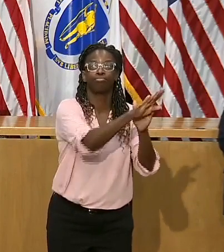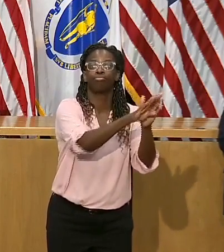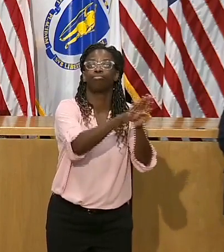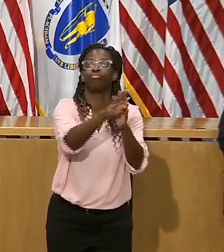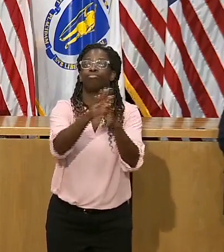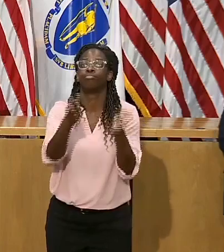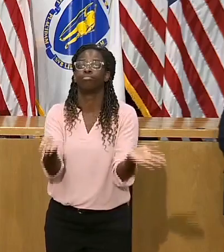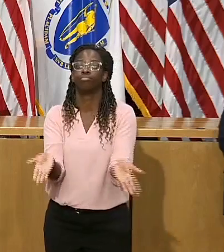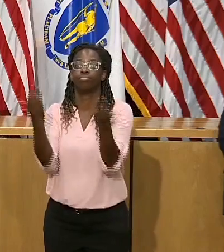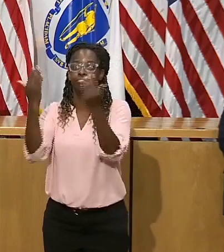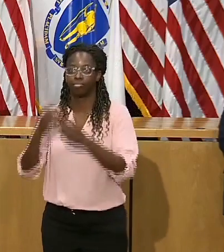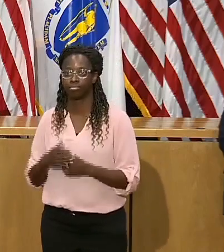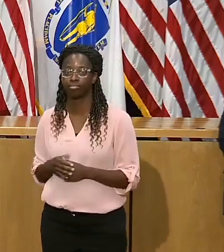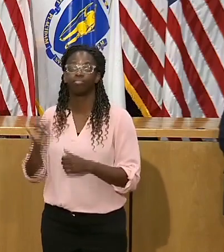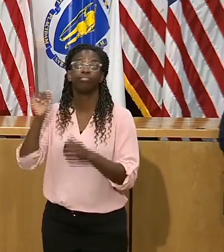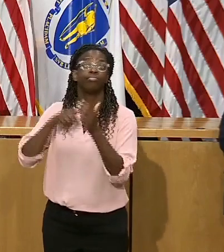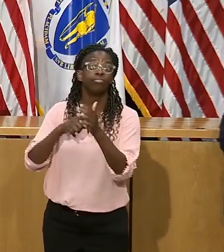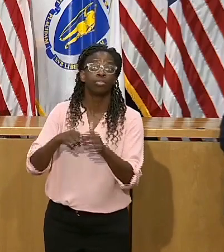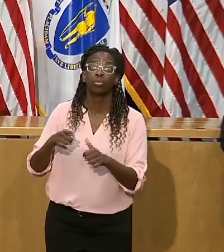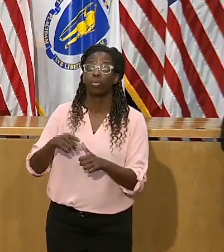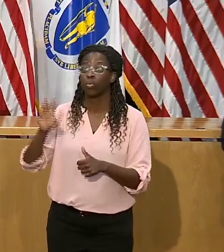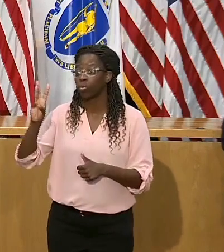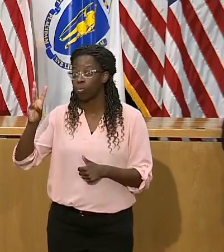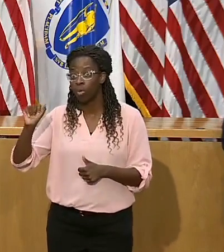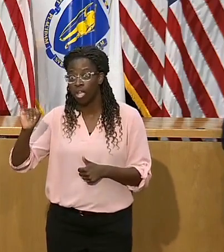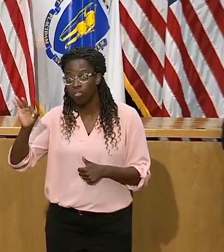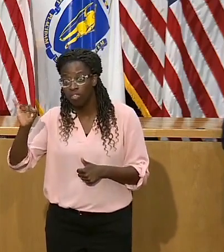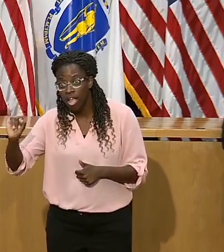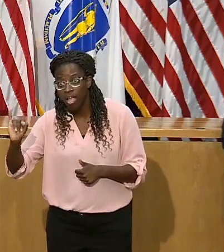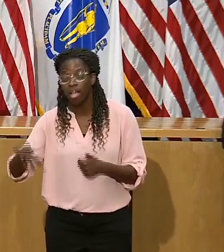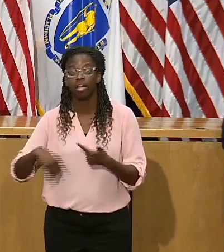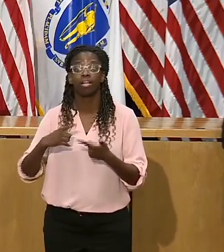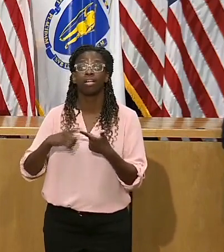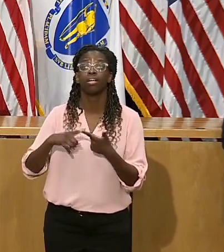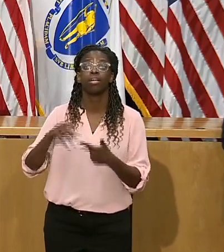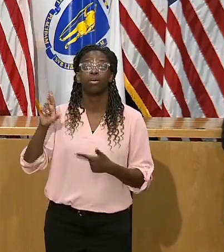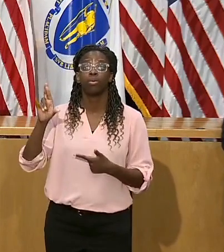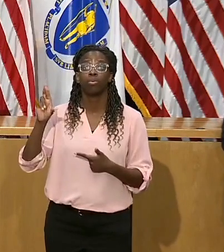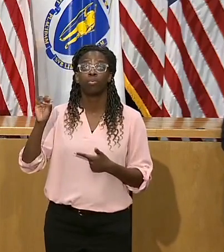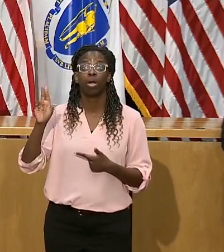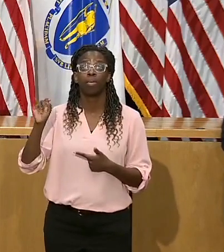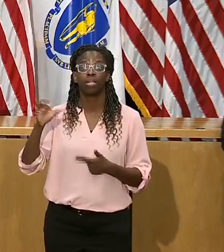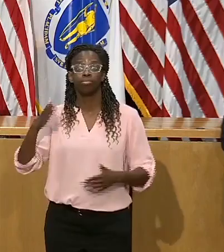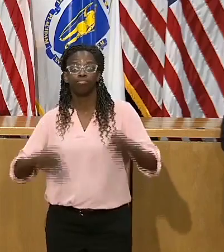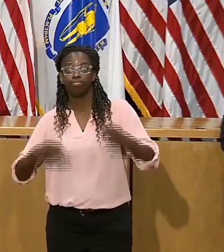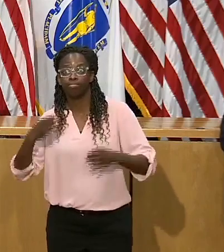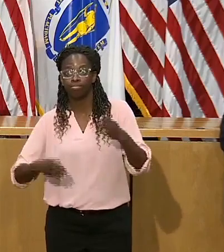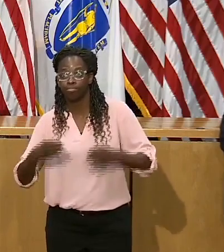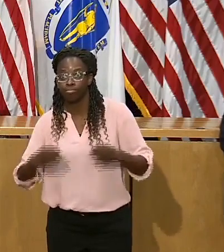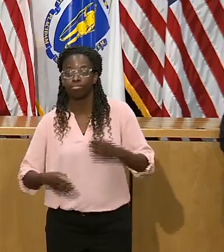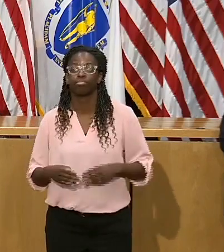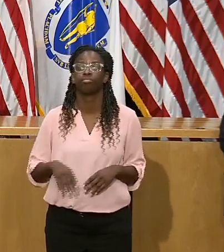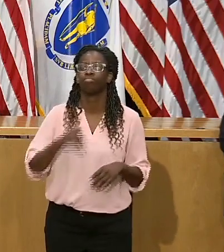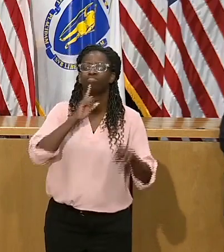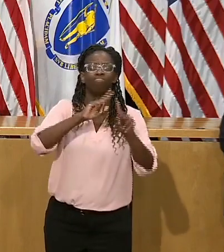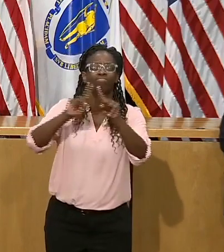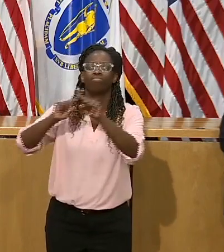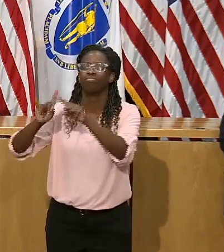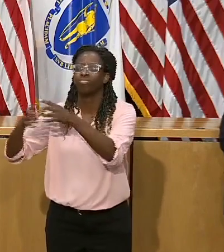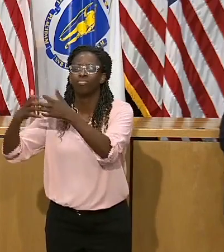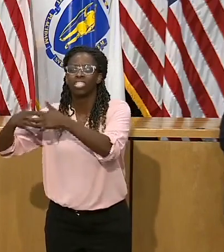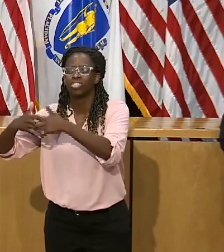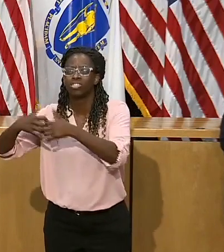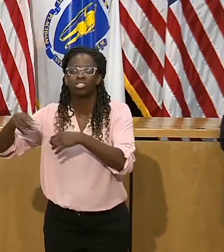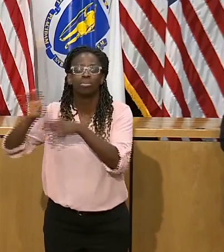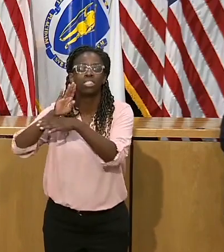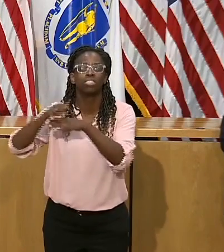technology sectors such as robotics and artificial intelligence. We greatly appreciate the ongoing discussion and collaboration we're having